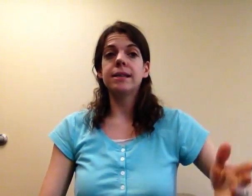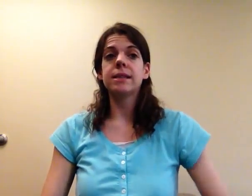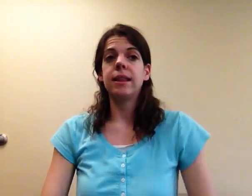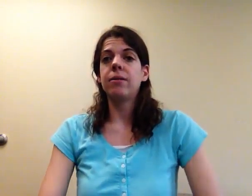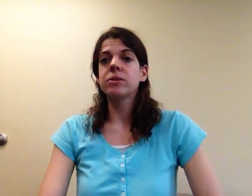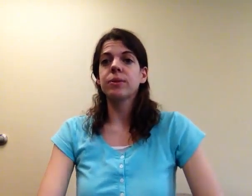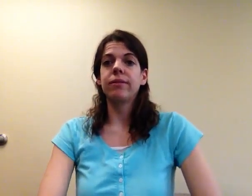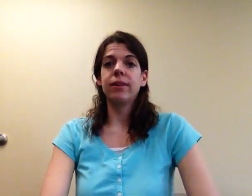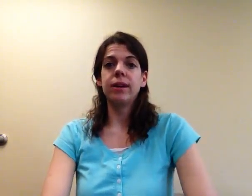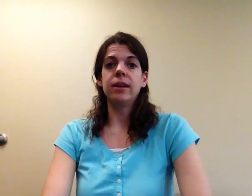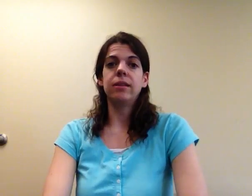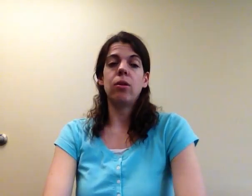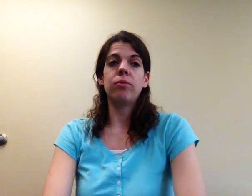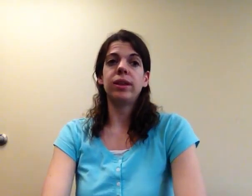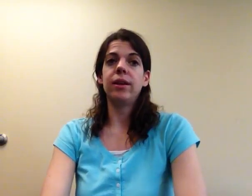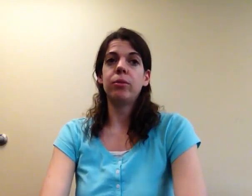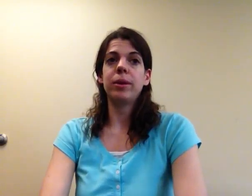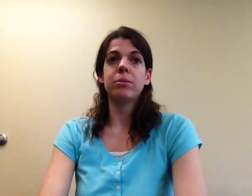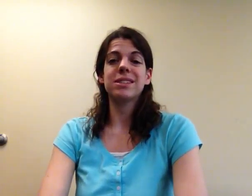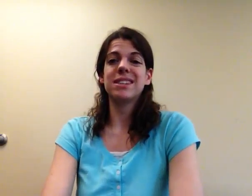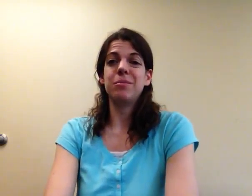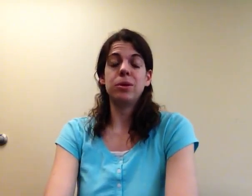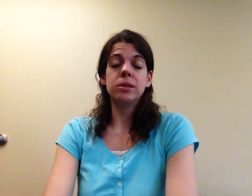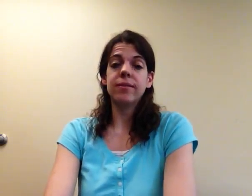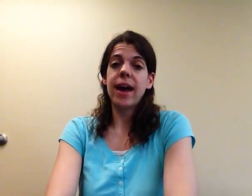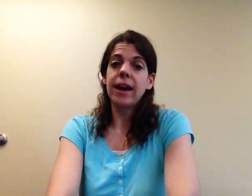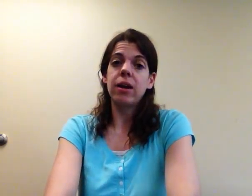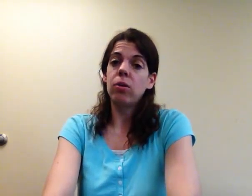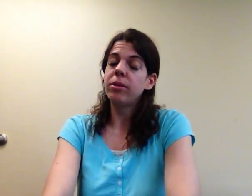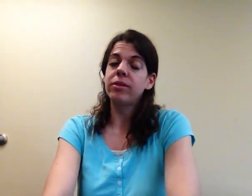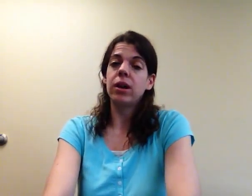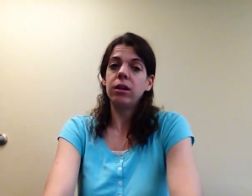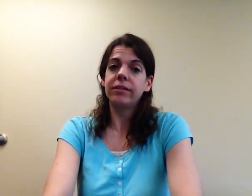hand and rub it on from your lip to your chin, just like with red.